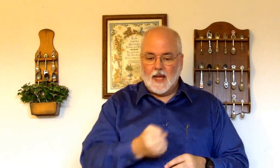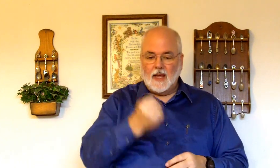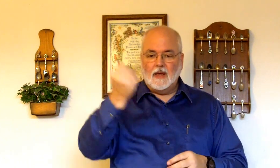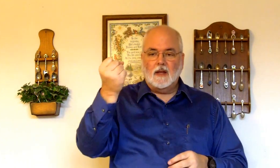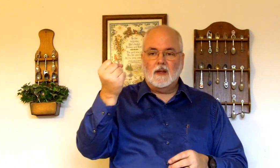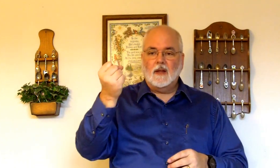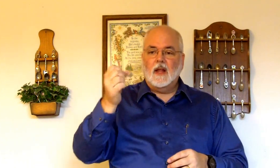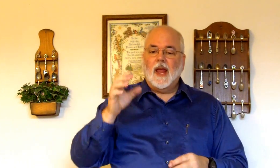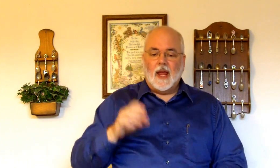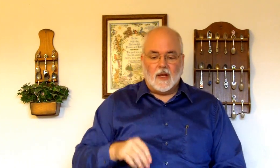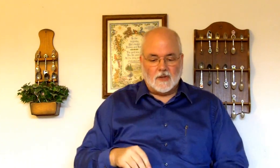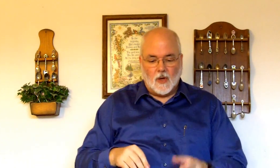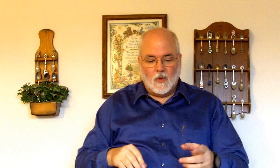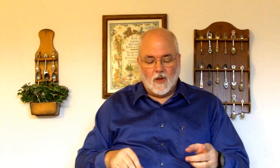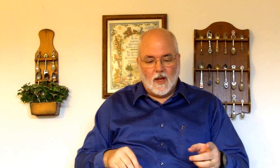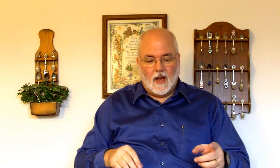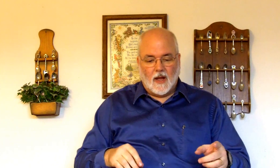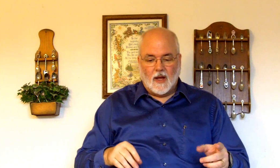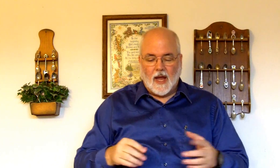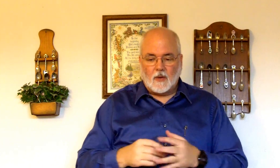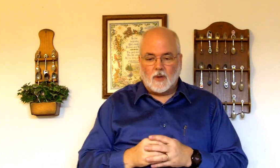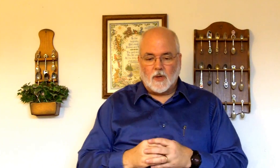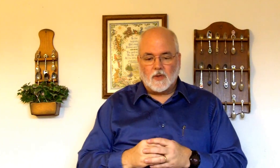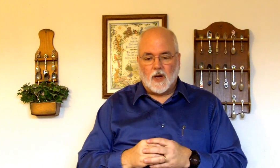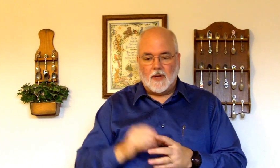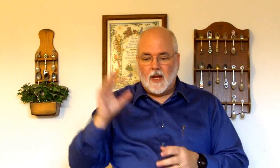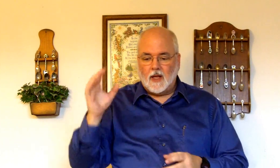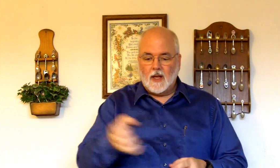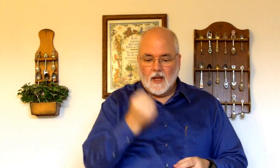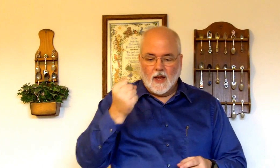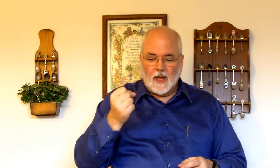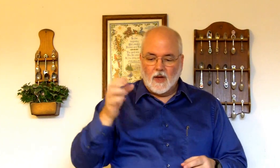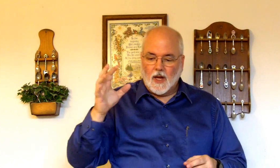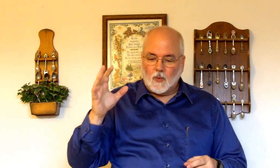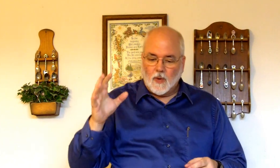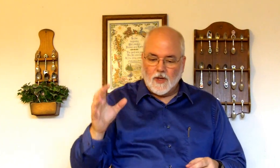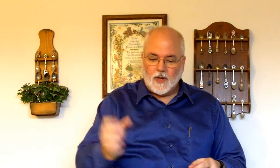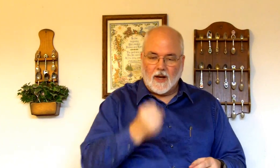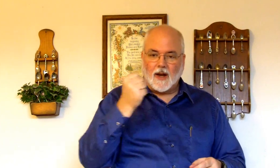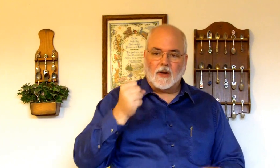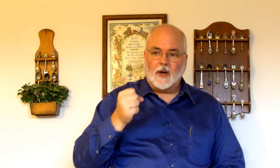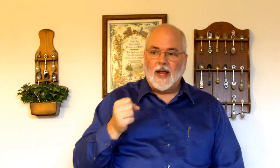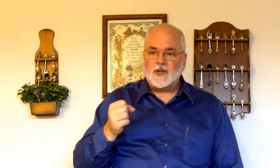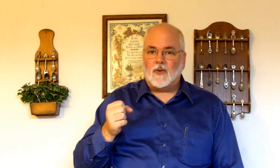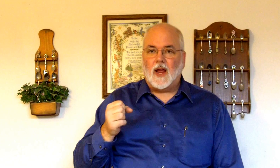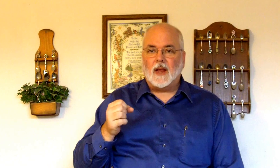Take. So, how do I want to describe take? You kind of reach like you're going to catch a fly in the